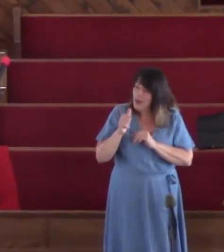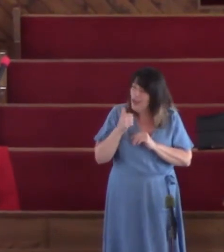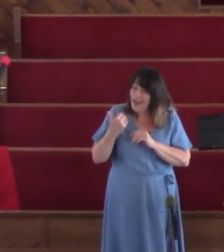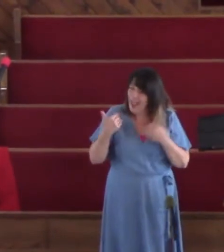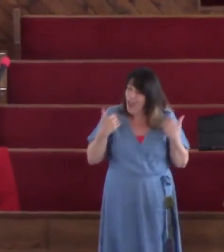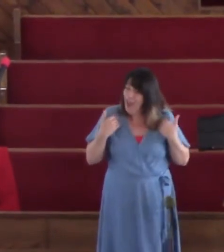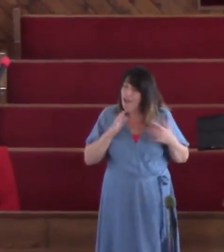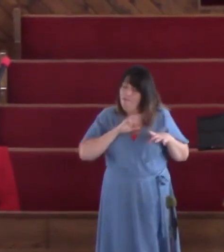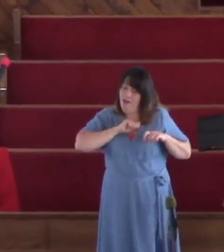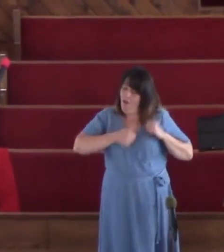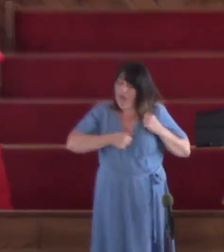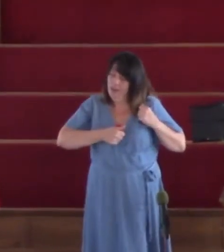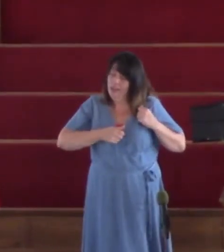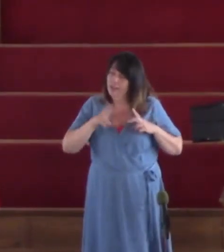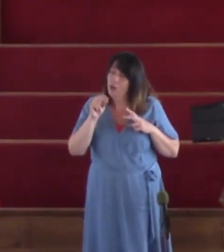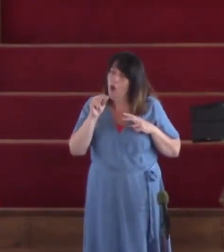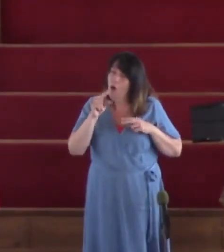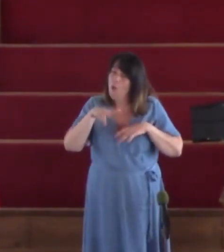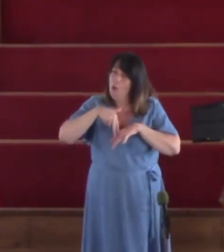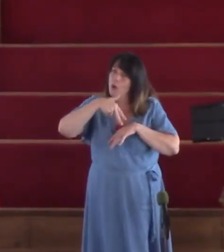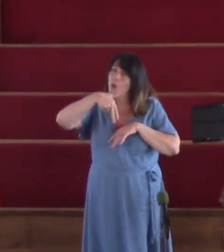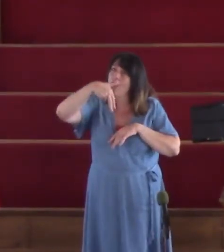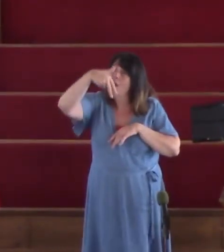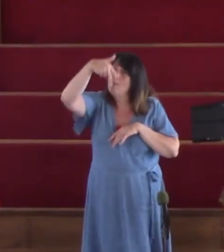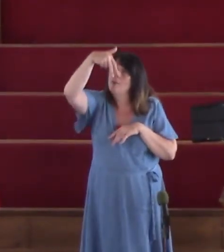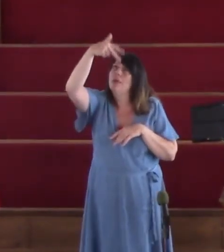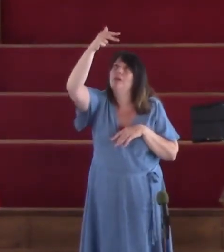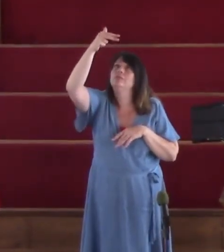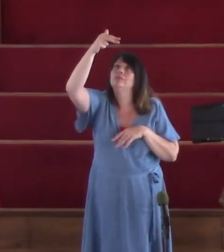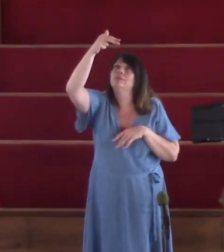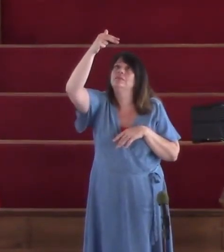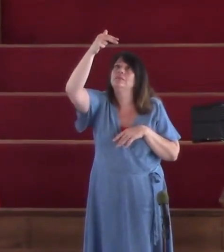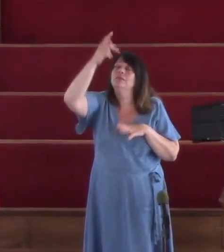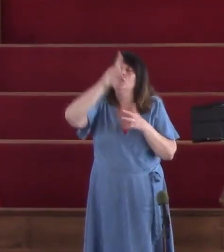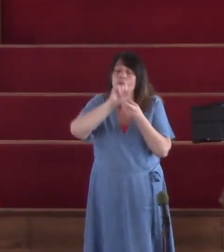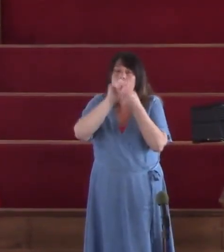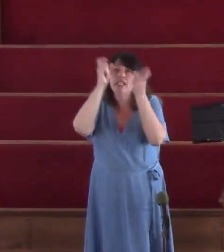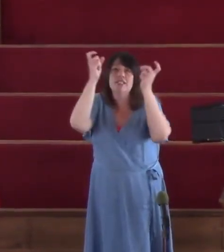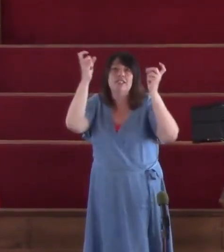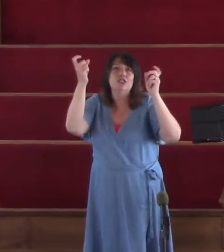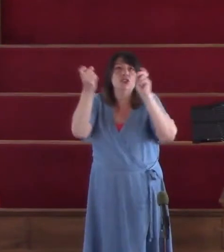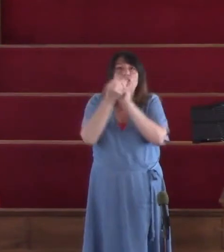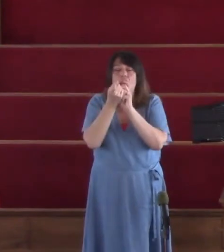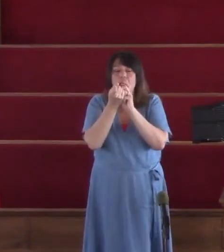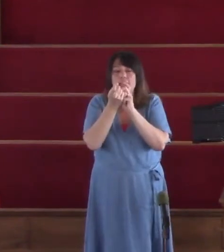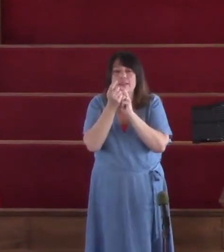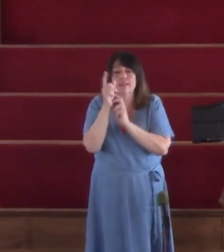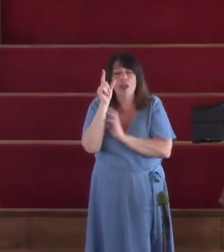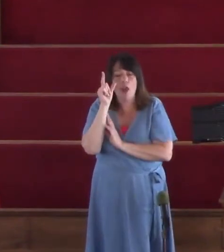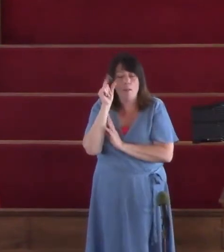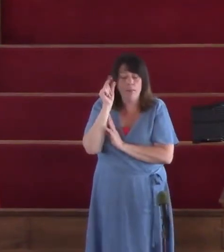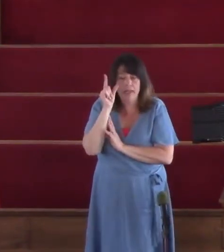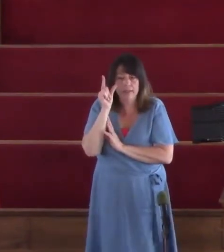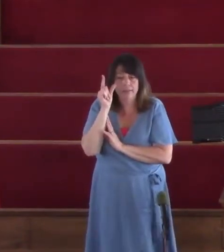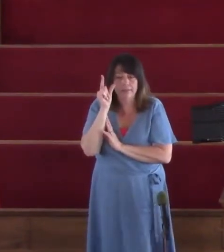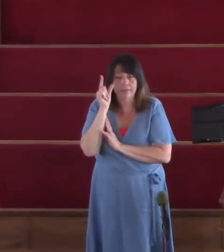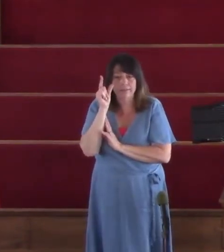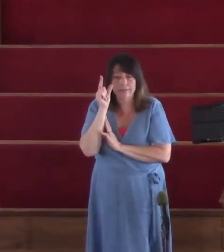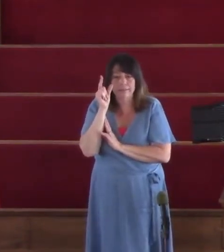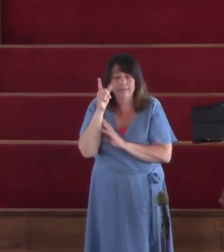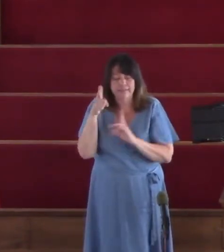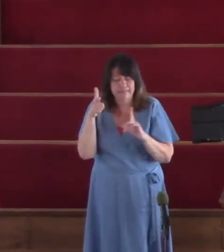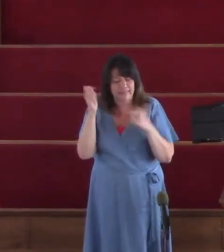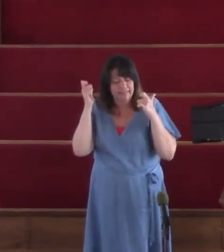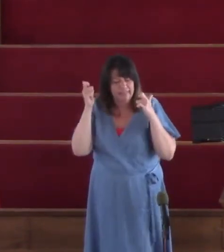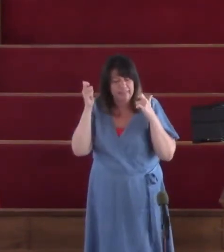going up to be with Jesus. We'll be changed in the twinkling of an eye, and